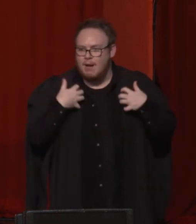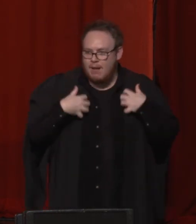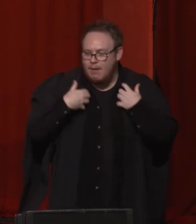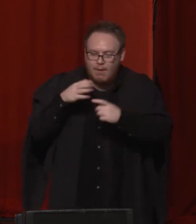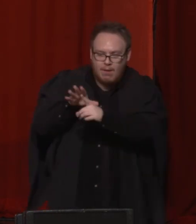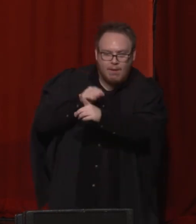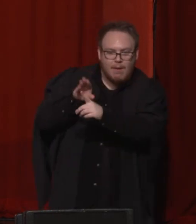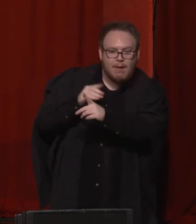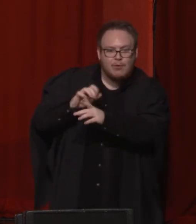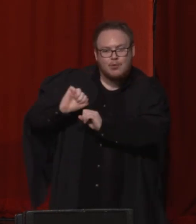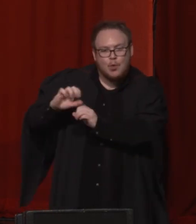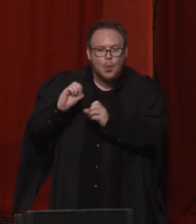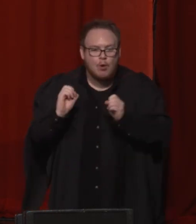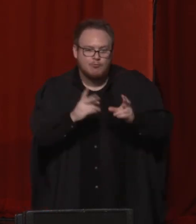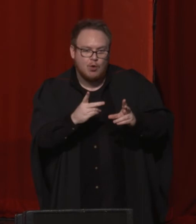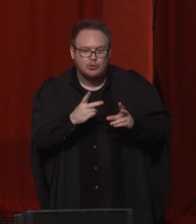education and research.